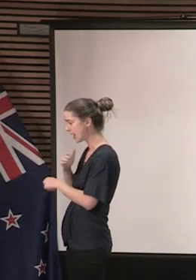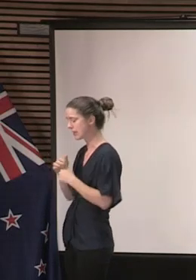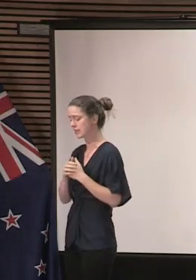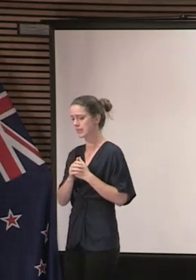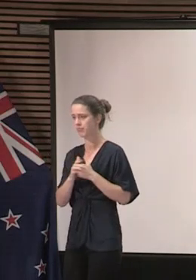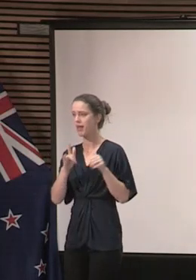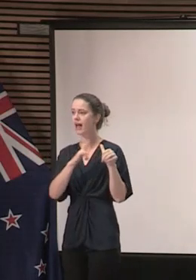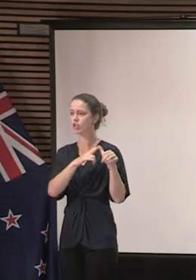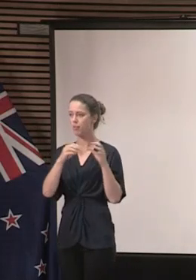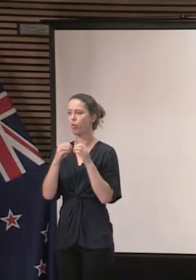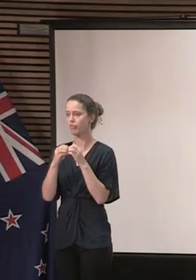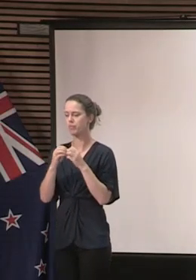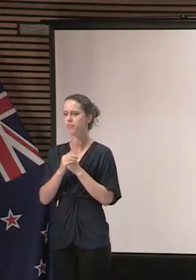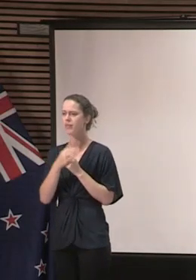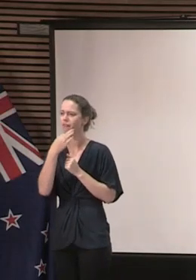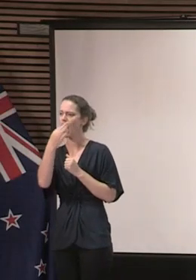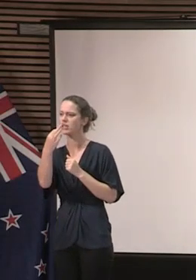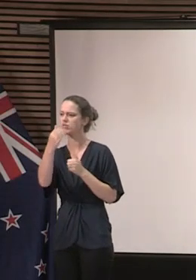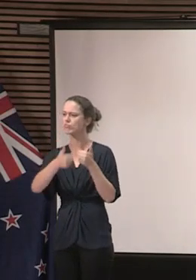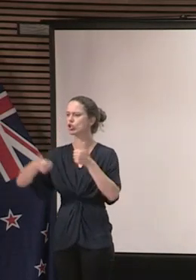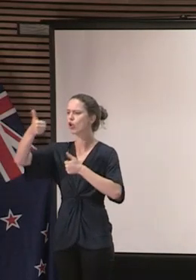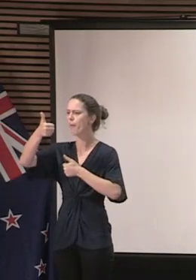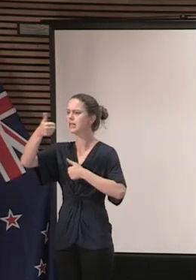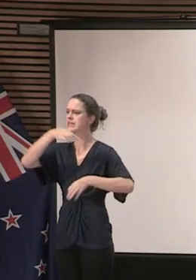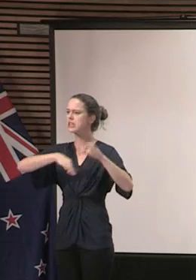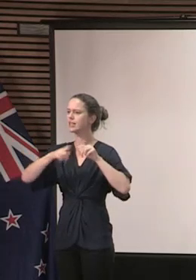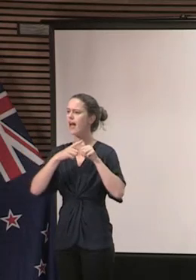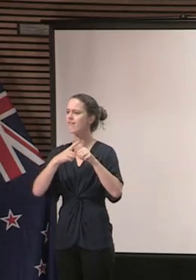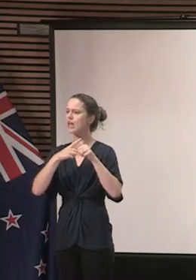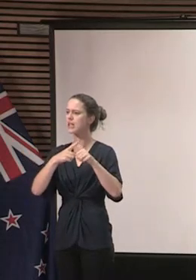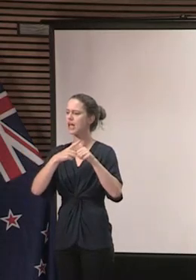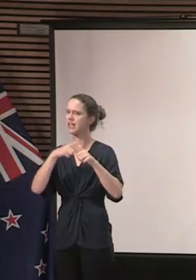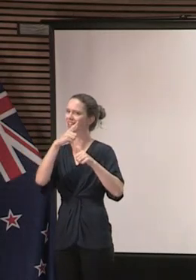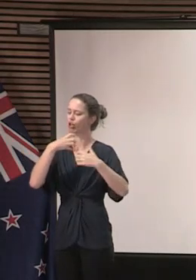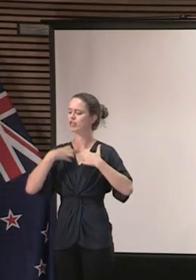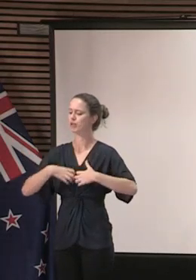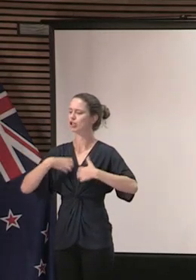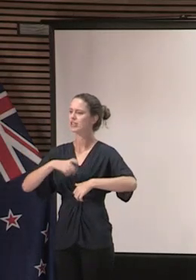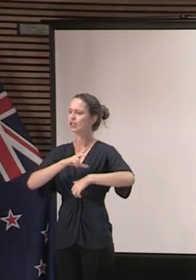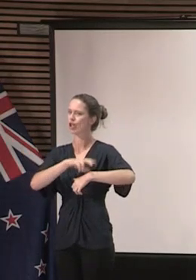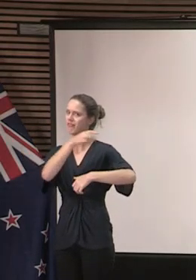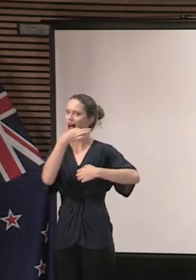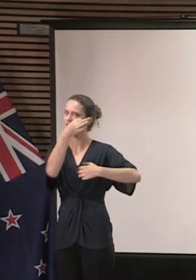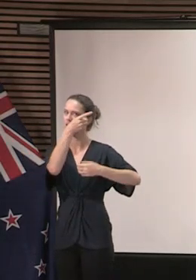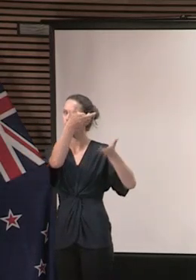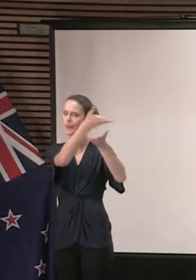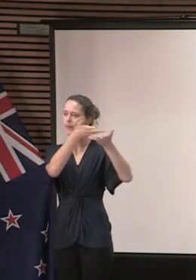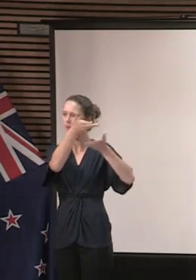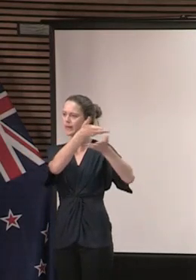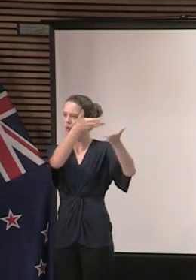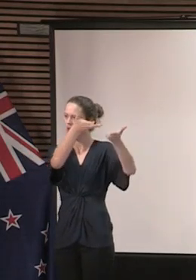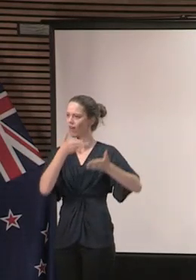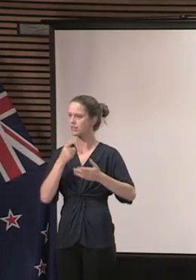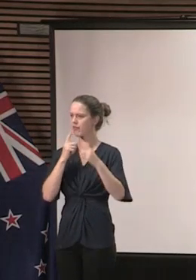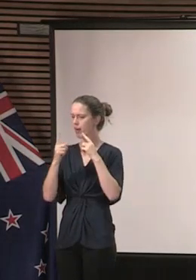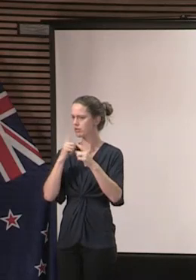advice from our Chief Science Advisor, Dr. Ian Town, who is a respiratory physician, and he's going to work with some of his colleagues to look at what the learnings